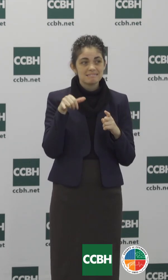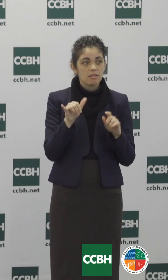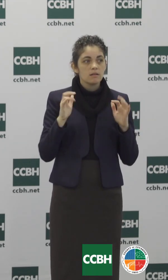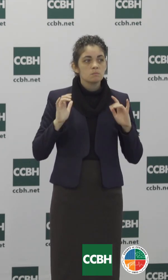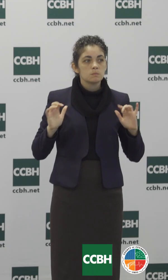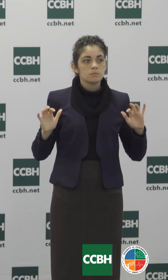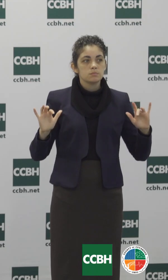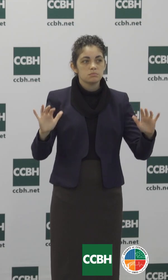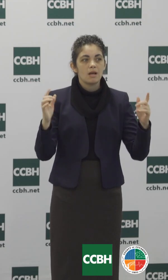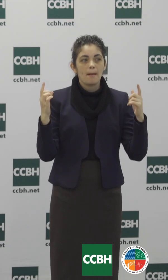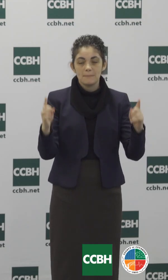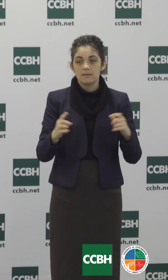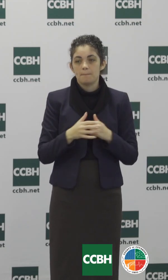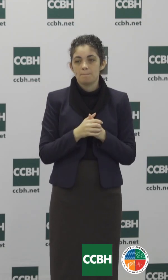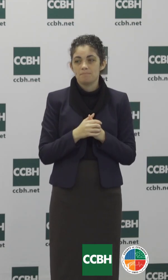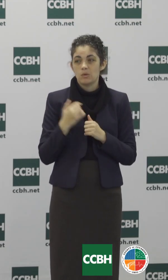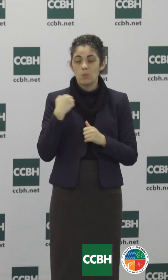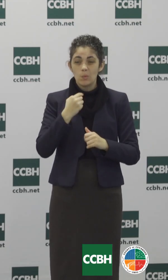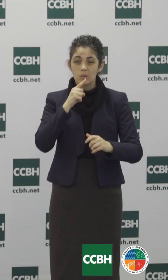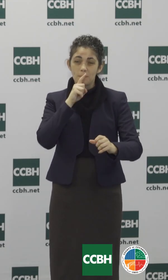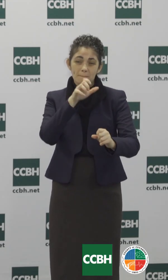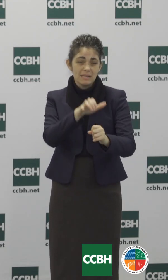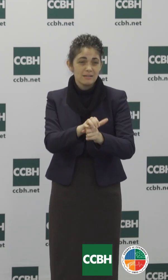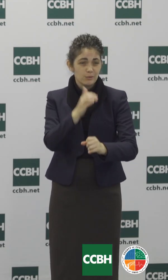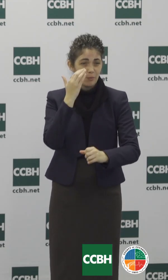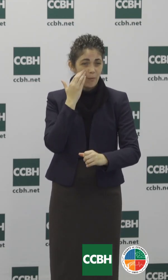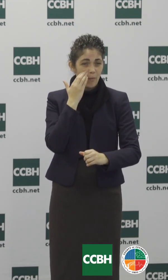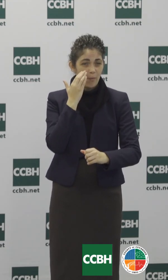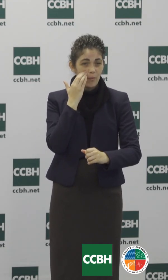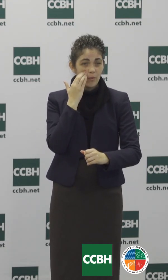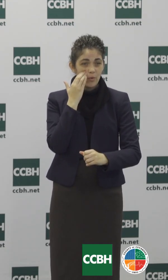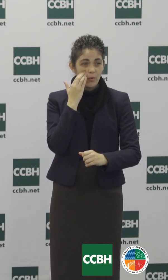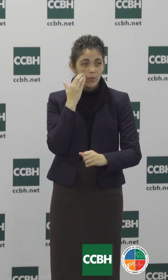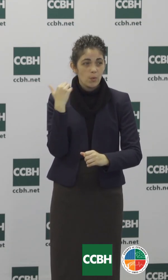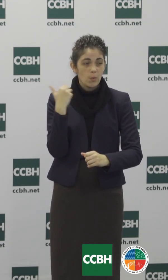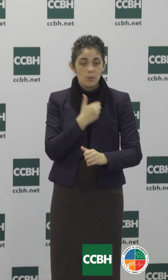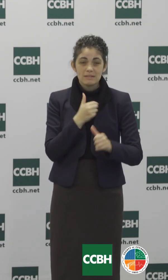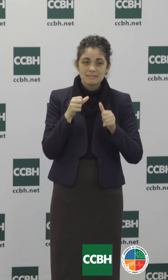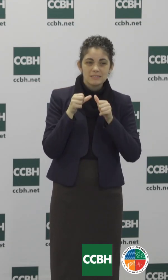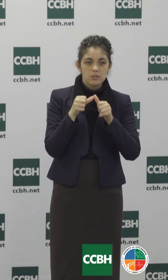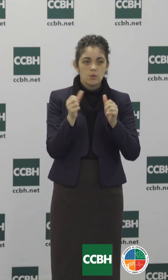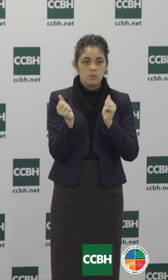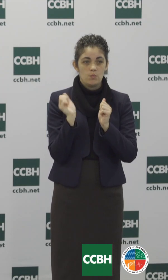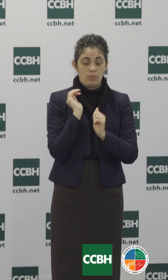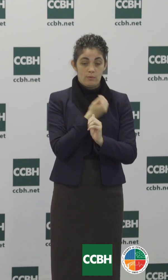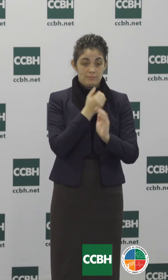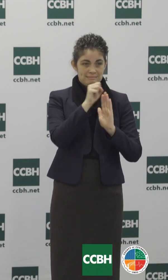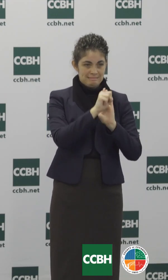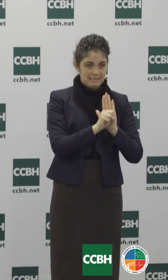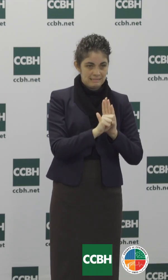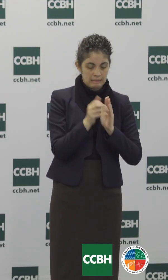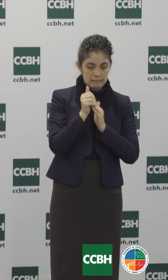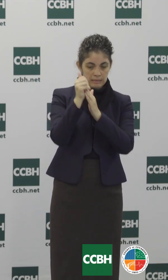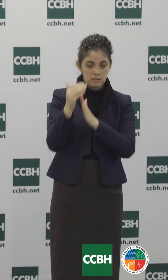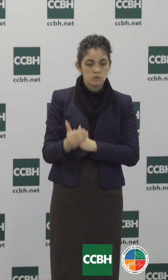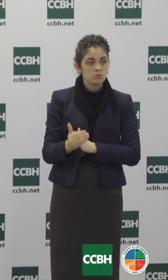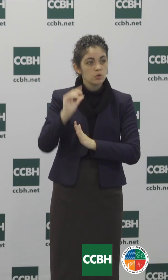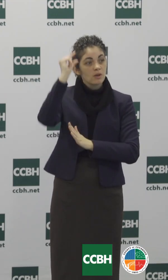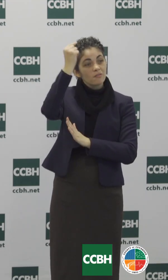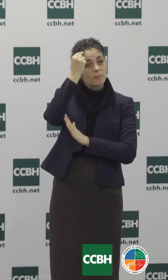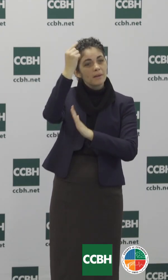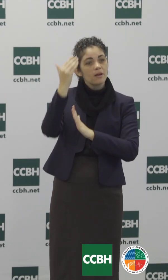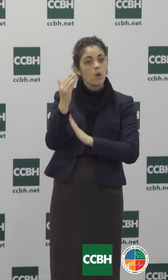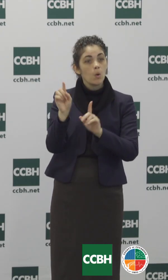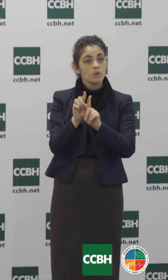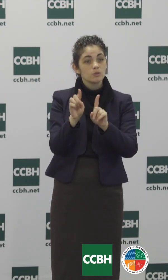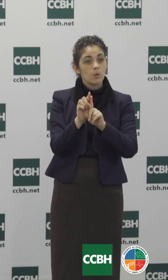So we are committed to ensuring that we are in lockstep with our state leaders at the government level and in